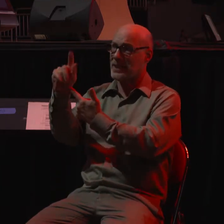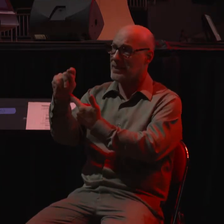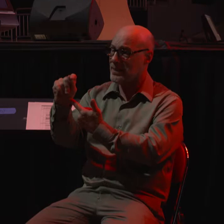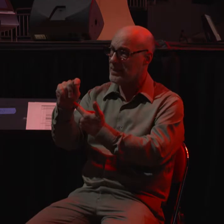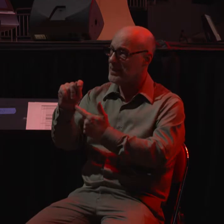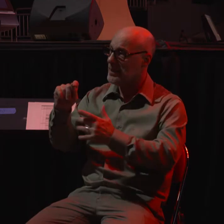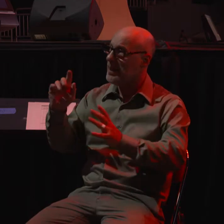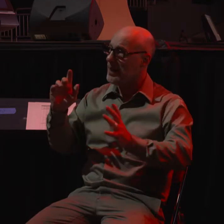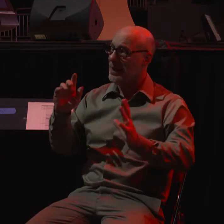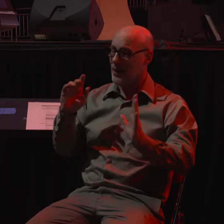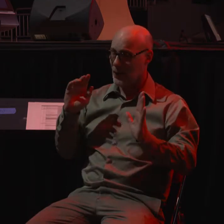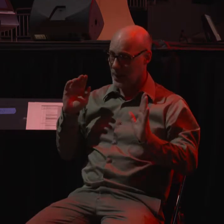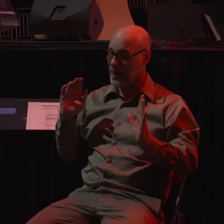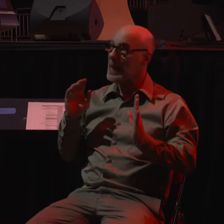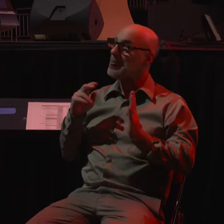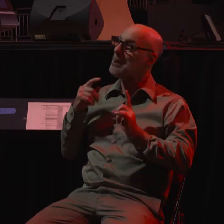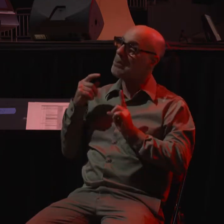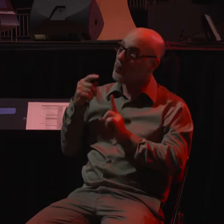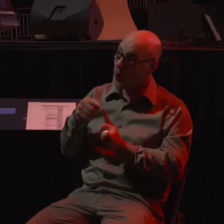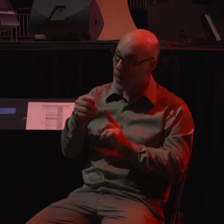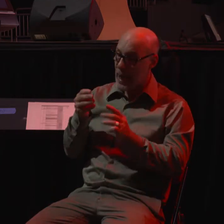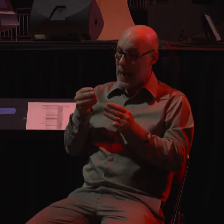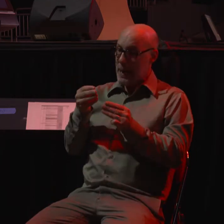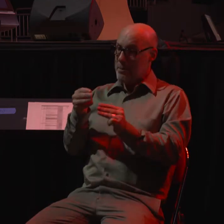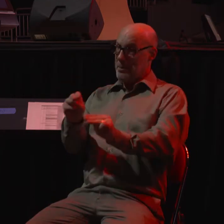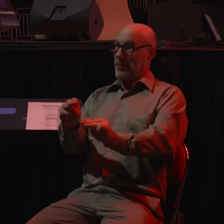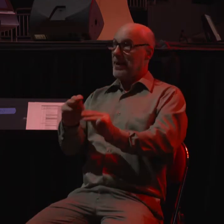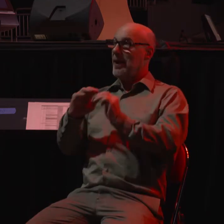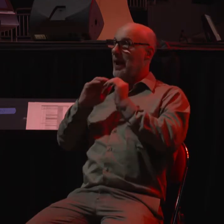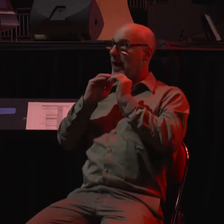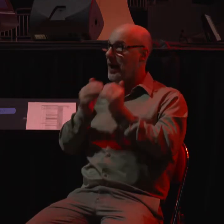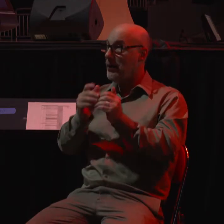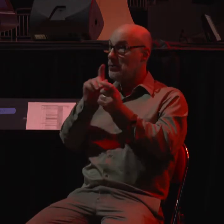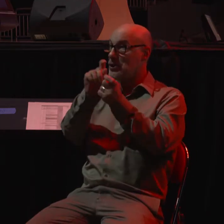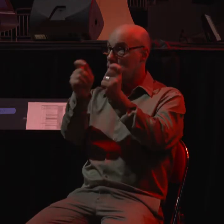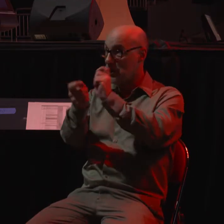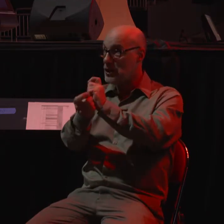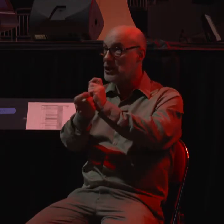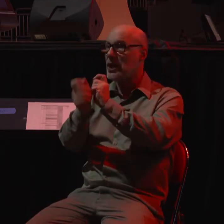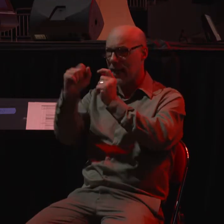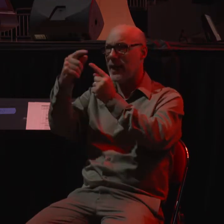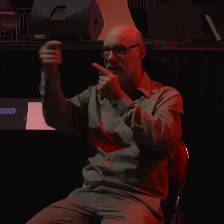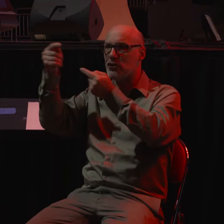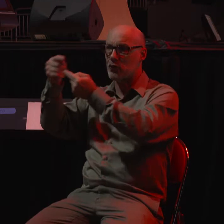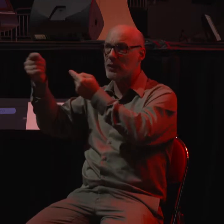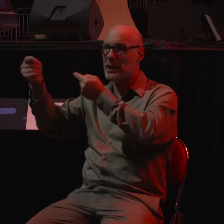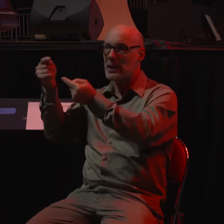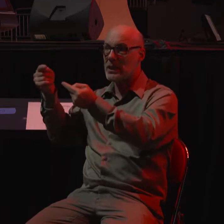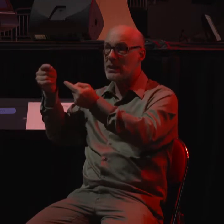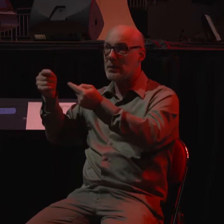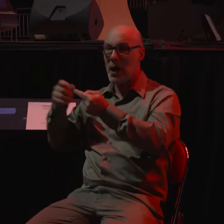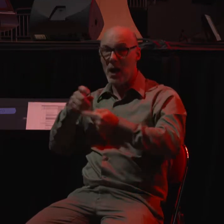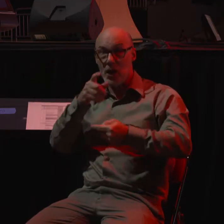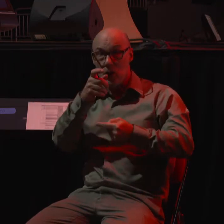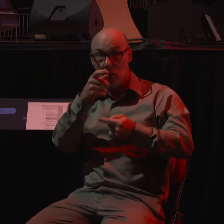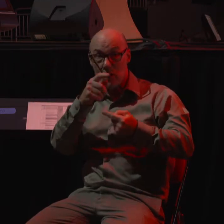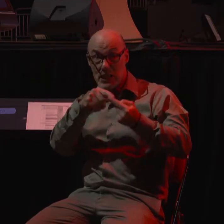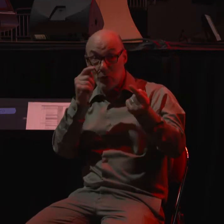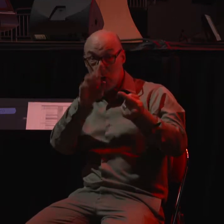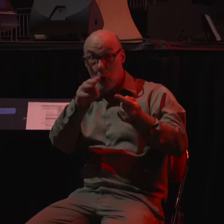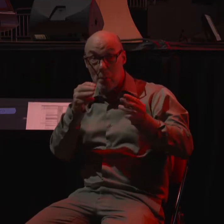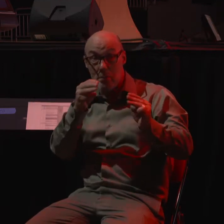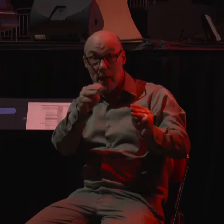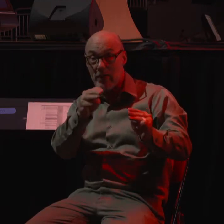So there can be disagreements about methodology without questioning a brother's